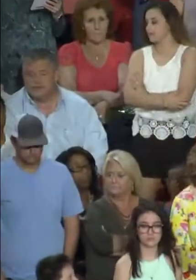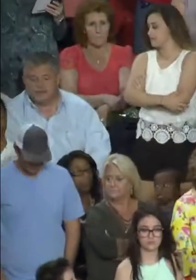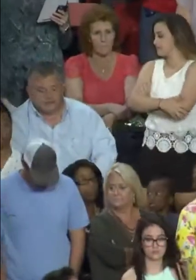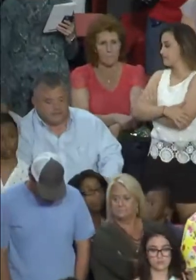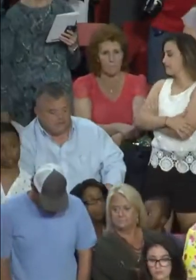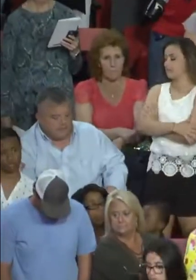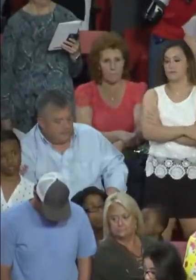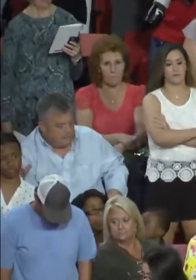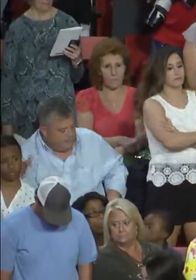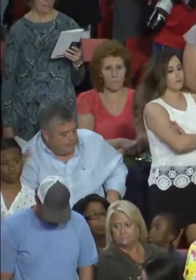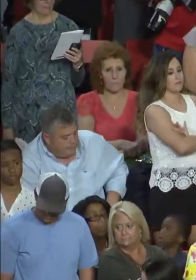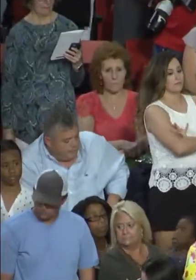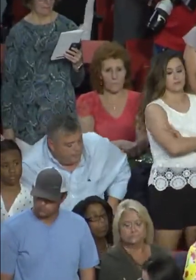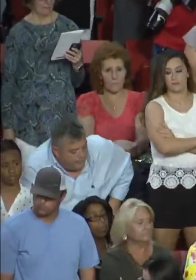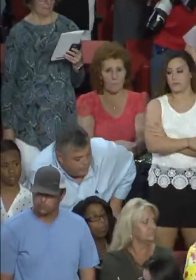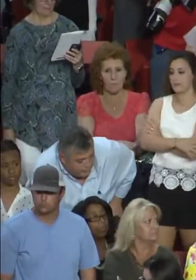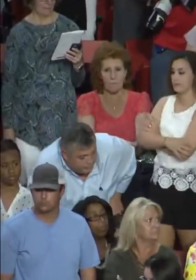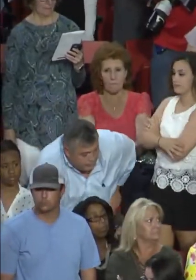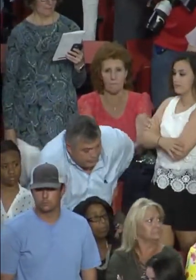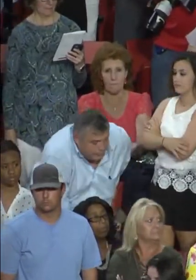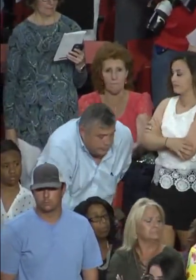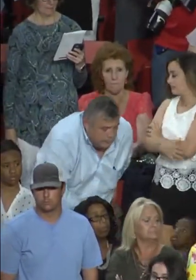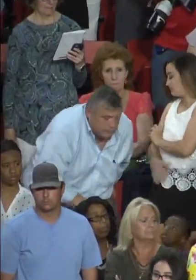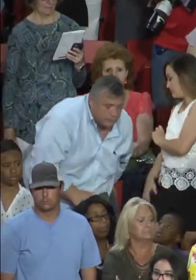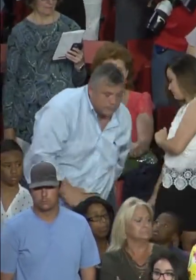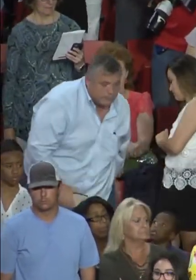laud thee to the